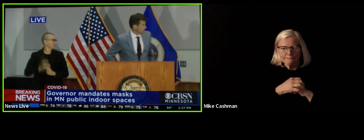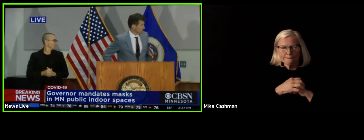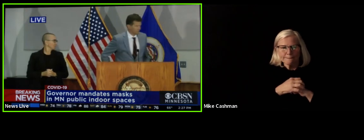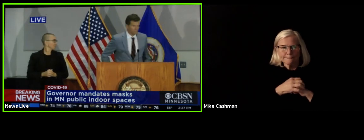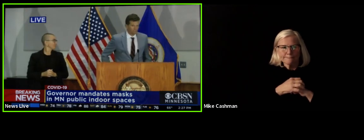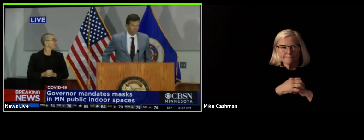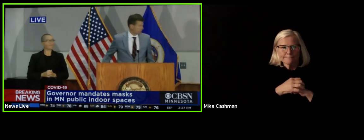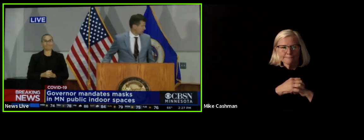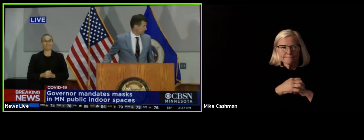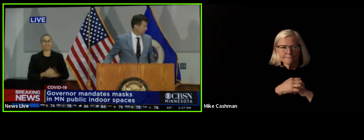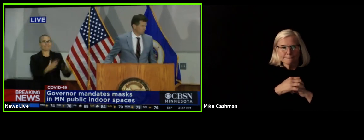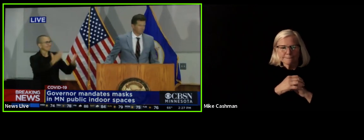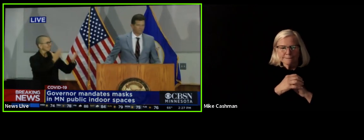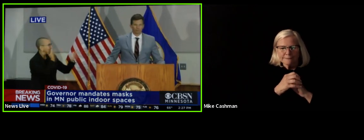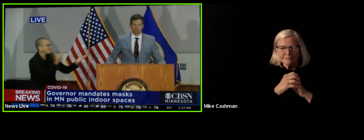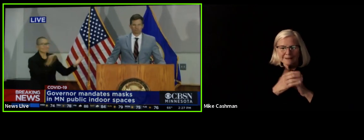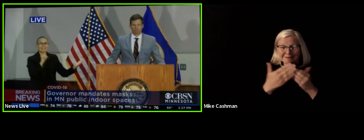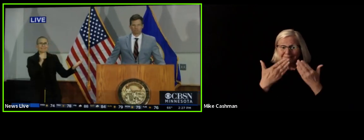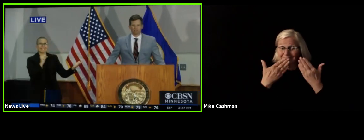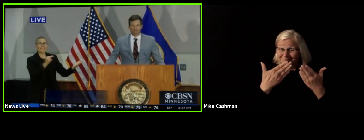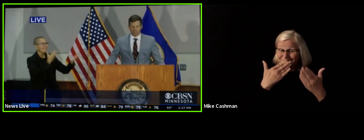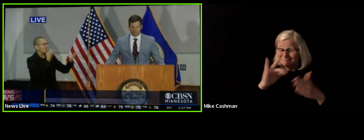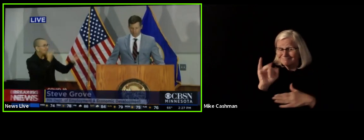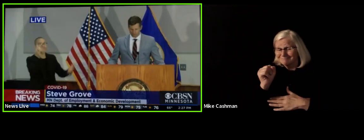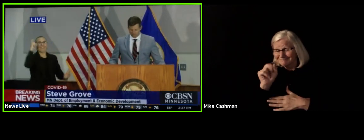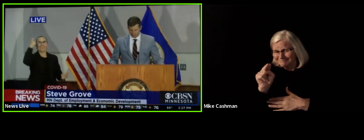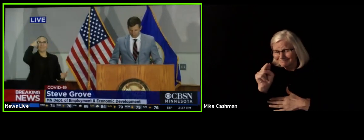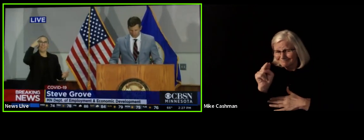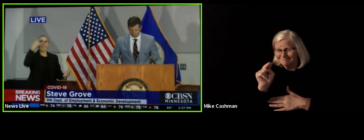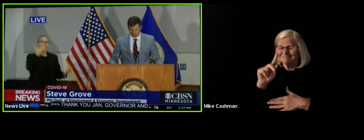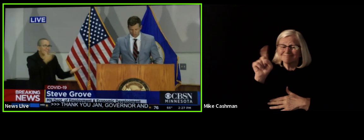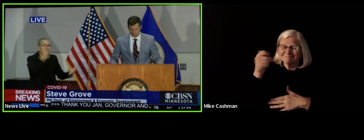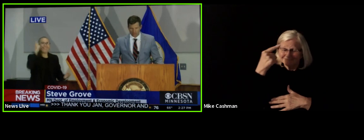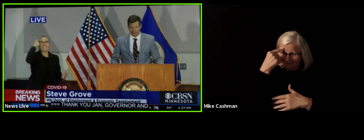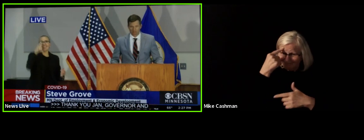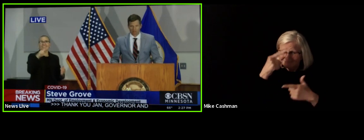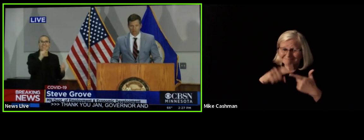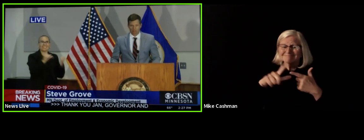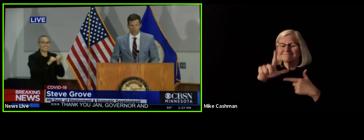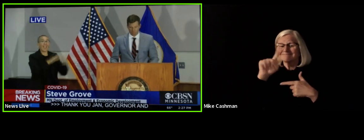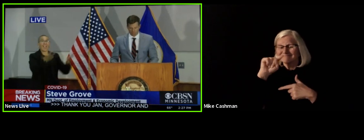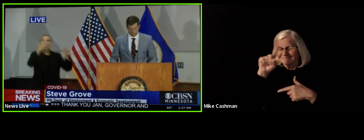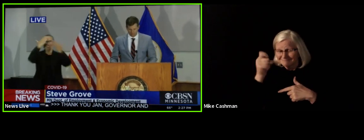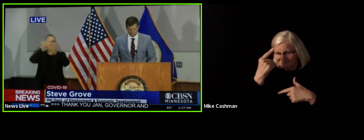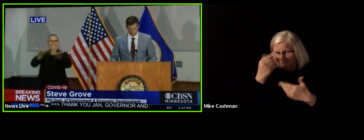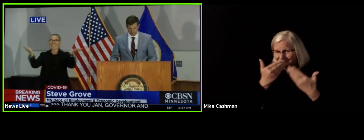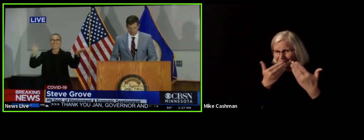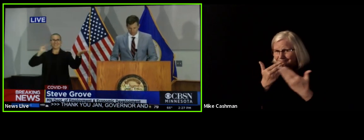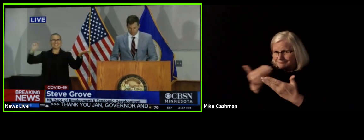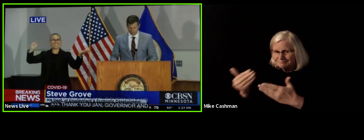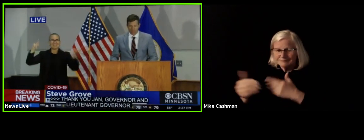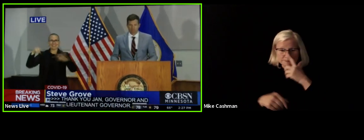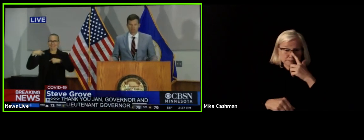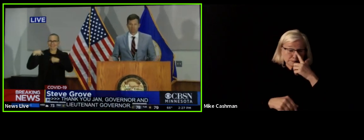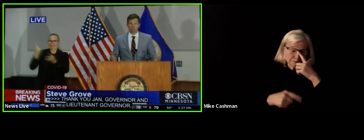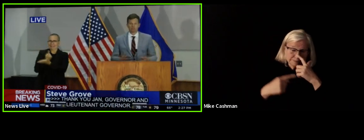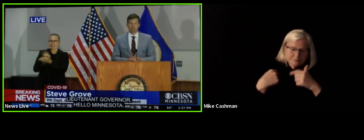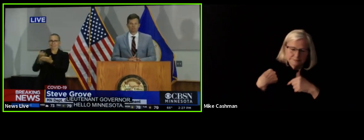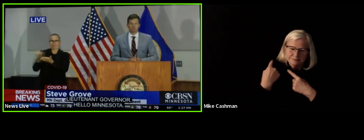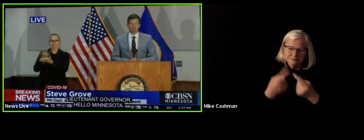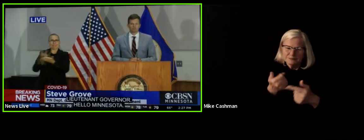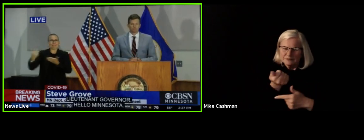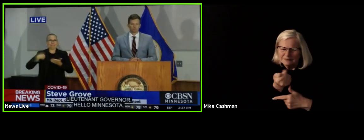Thank you, Jan. Governor, Lieutenant Governor. Hello, Minnesota. We have, of course, throughout the past several weeks, as we have been looking at the possibility